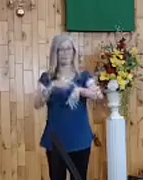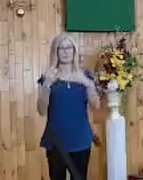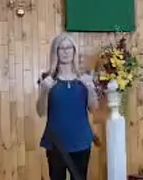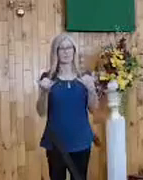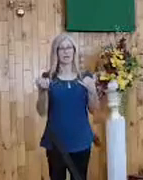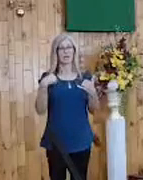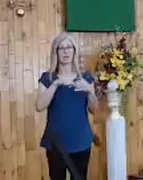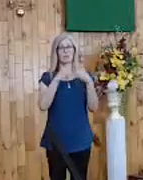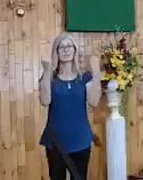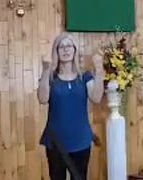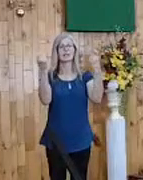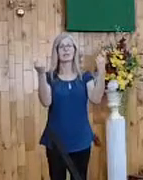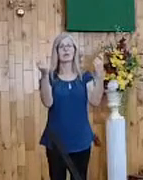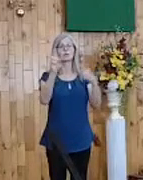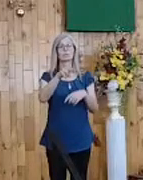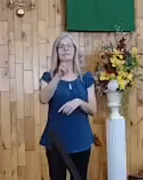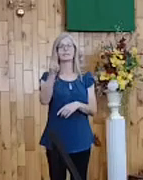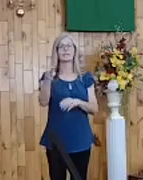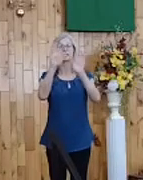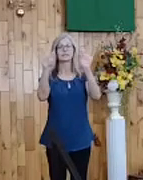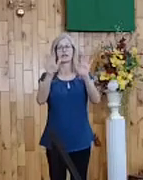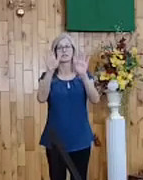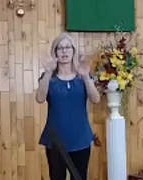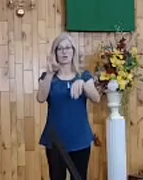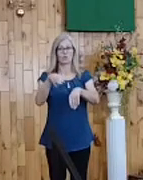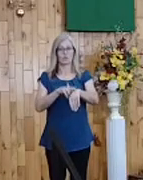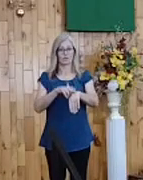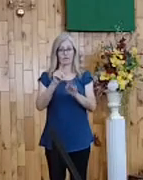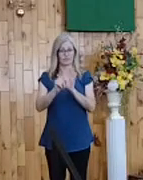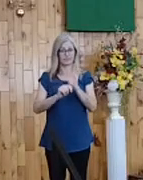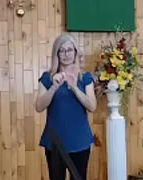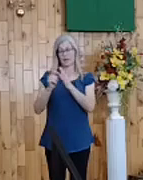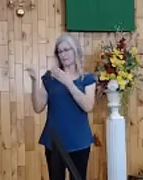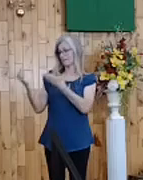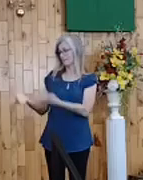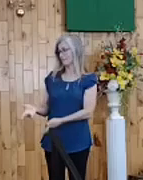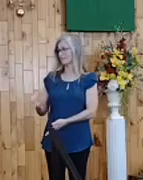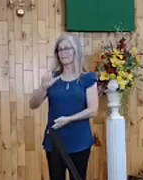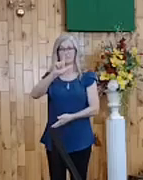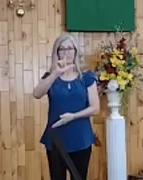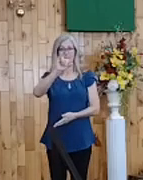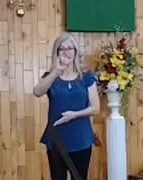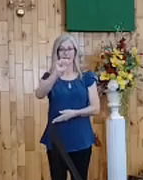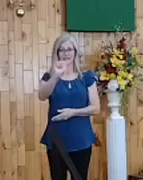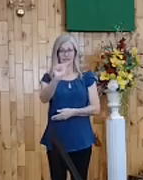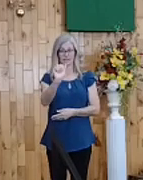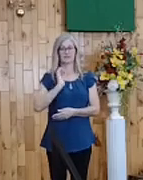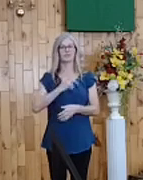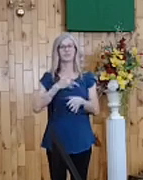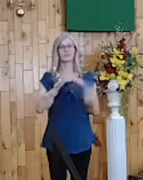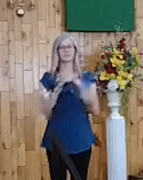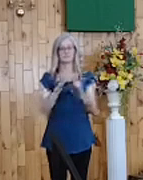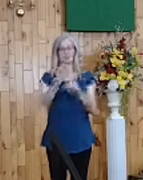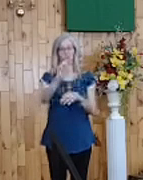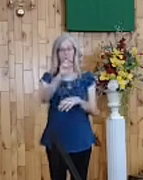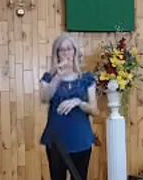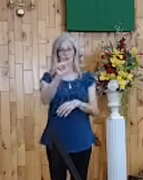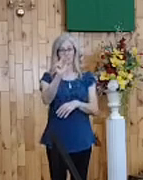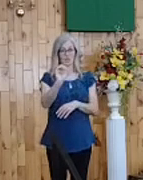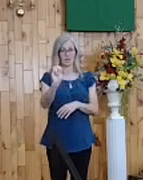we celebrate the 22nd Sunday in Ordinary Time. My name is Lisa Kosh. Our interpreter today is